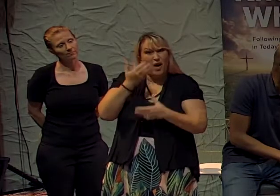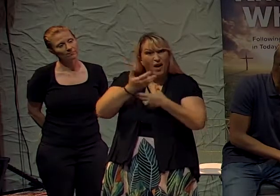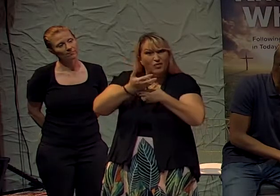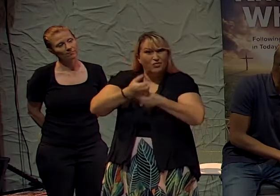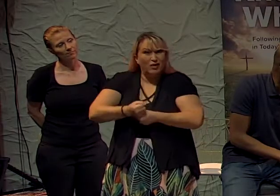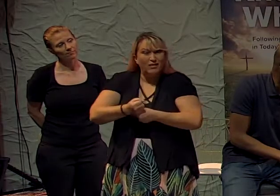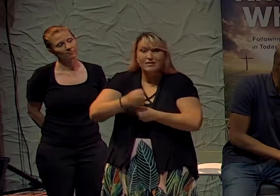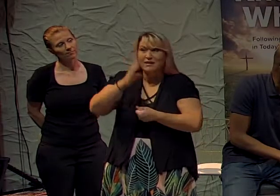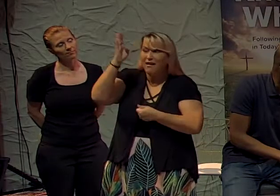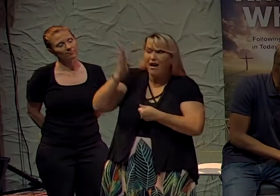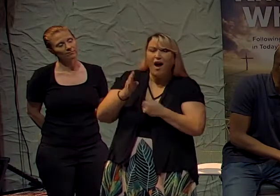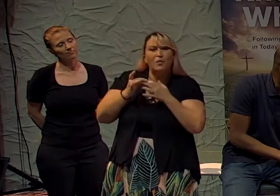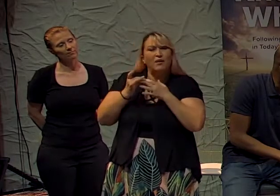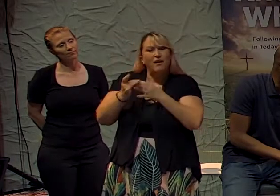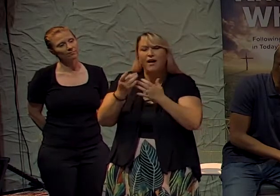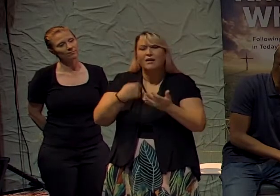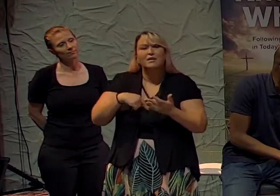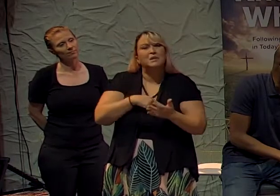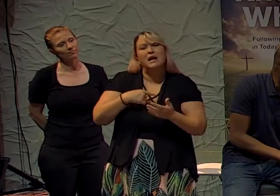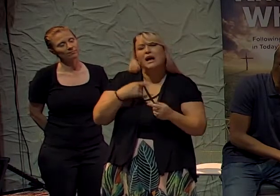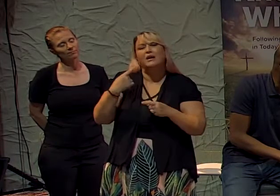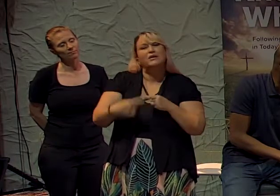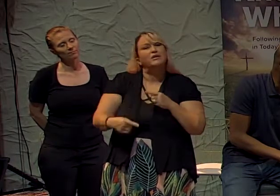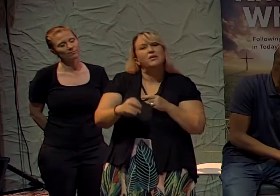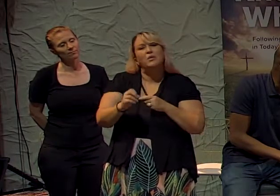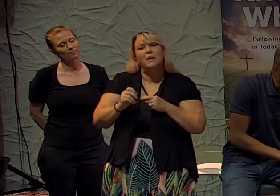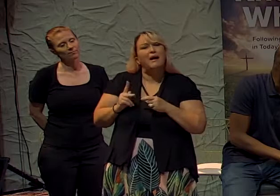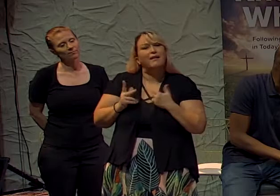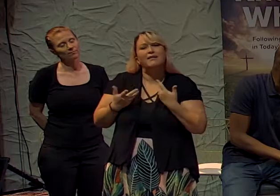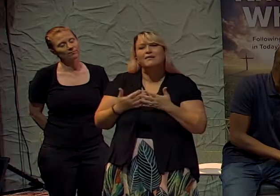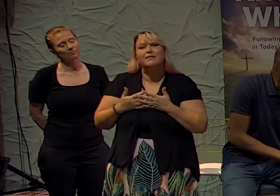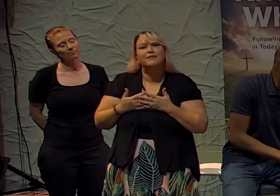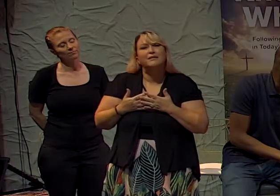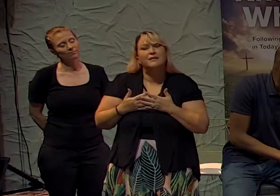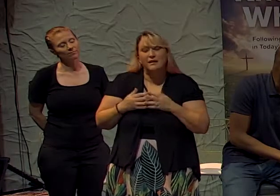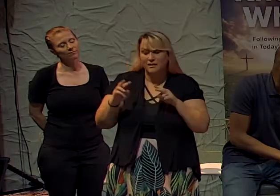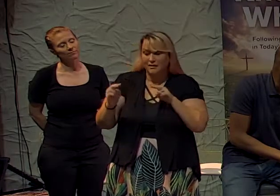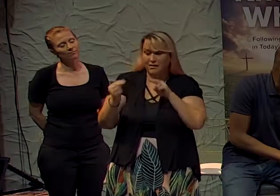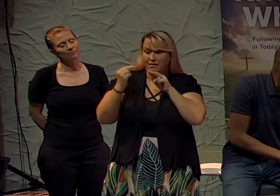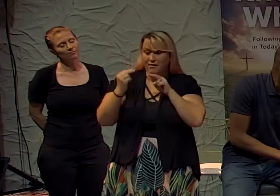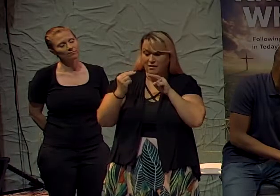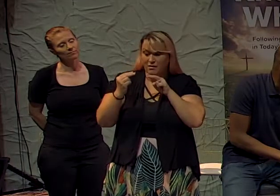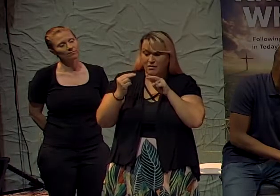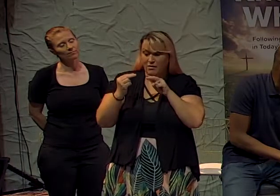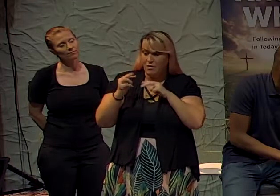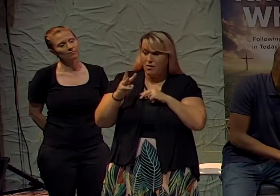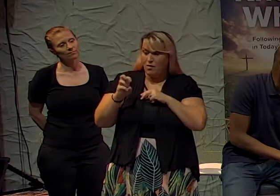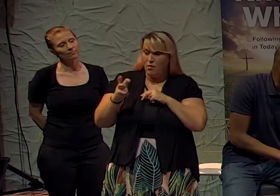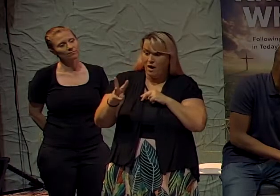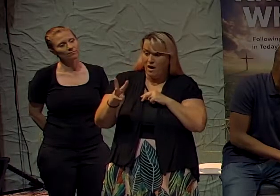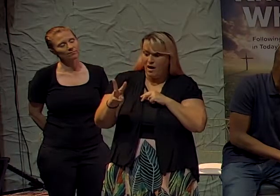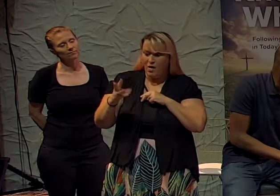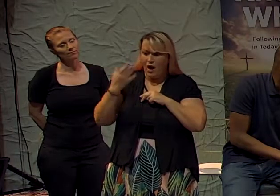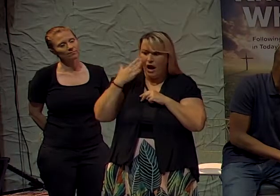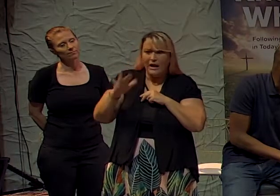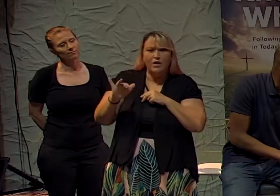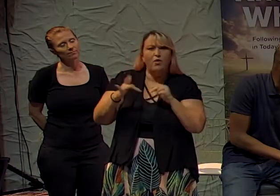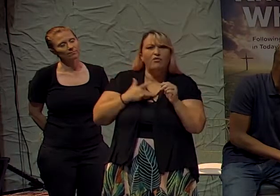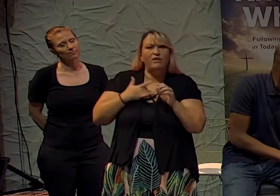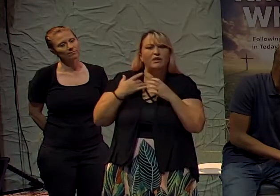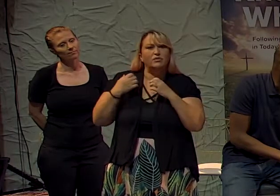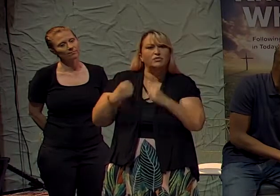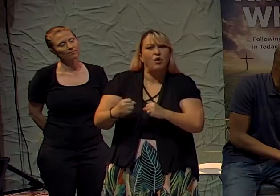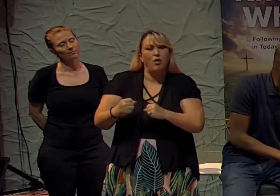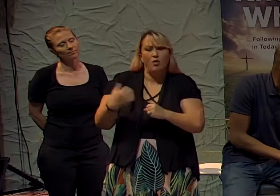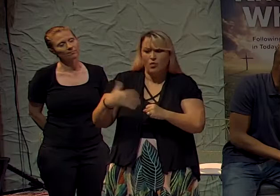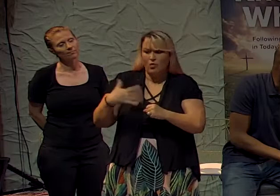would get us through it, but I was at that point, I couldn't go back. And he looked at me and he was like, wow, I didn't know you're feeling that strongly. I go, I just can't.